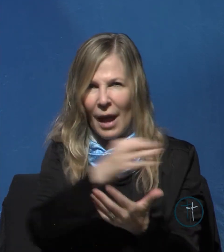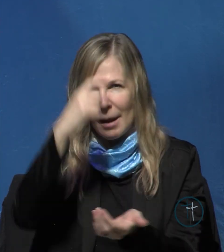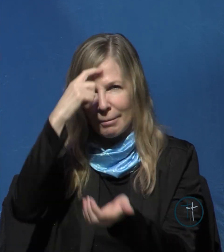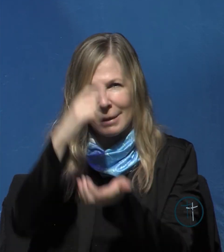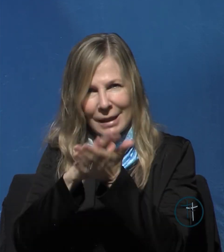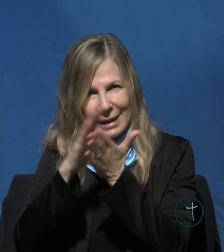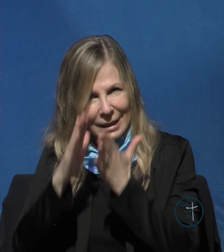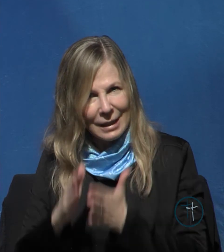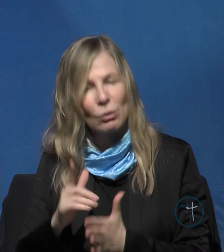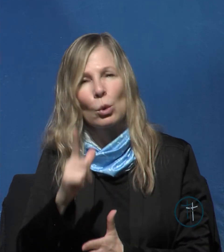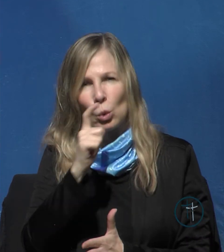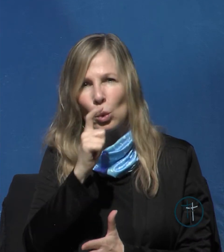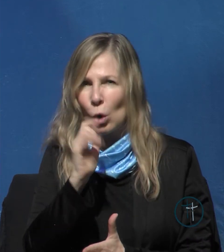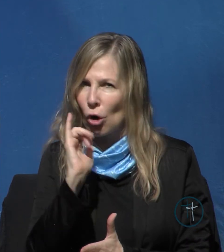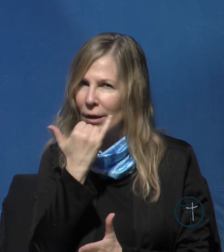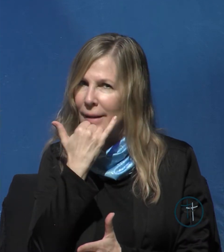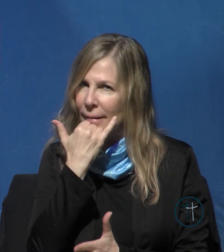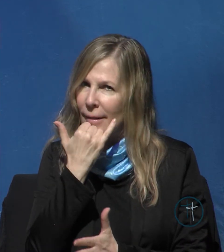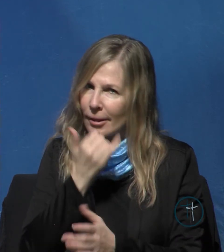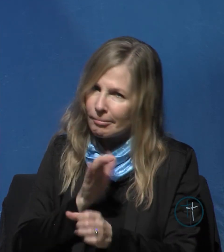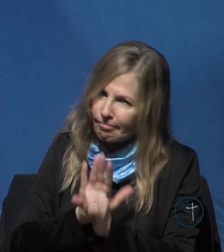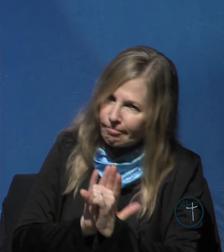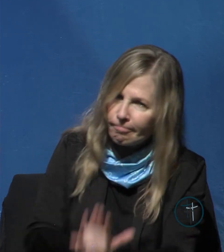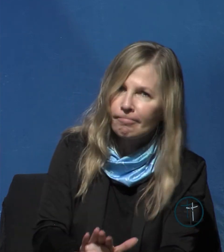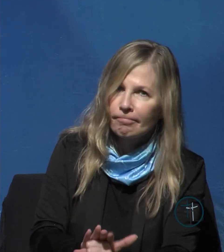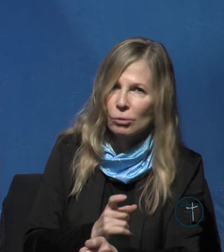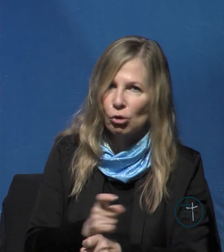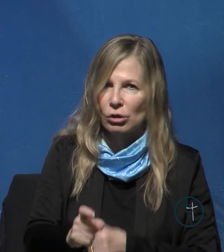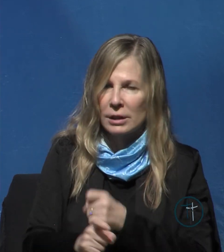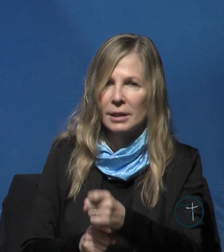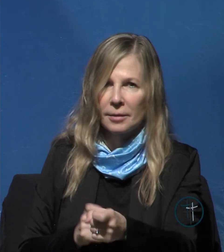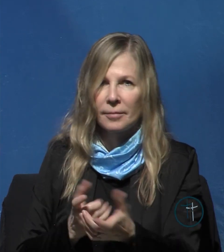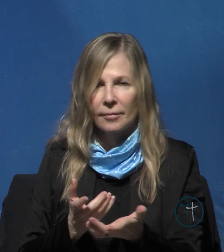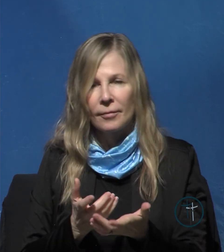believers who are ill-treated.